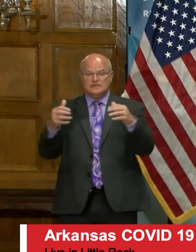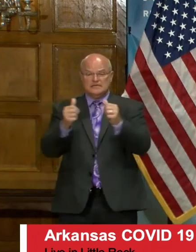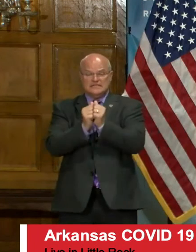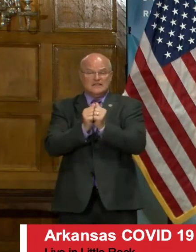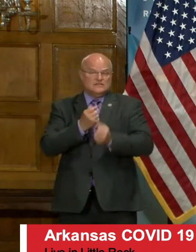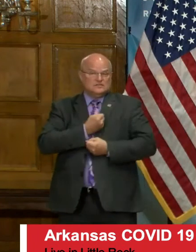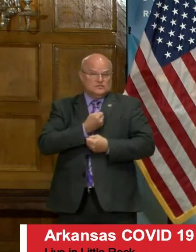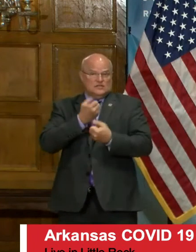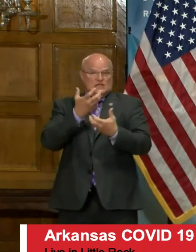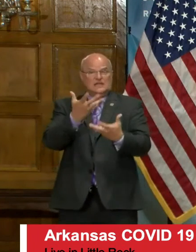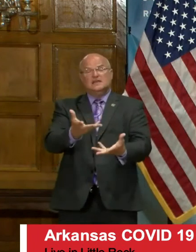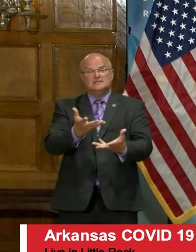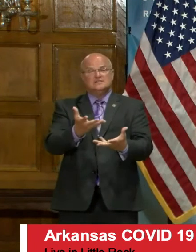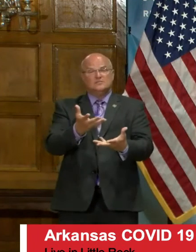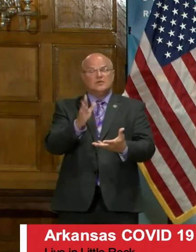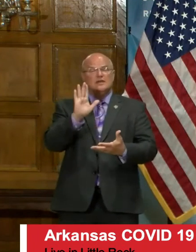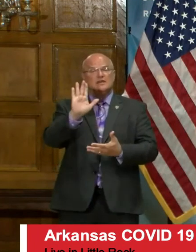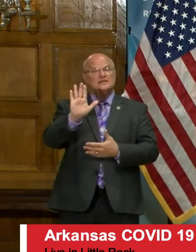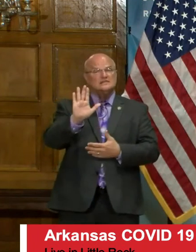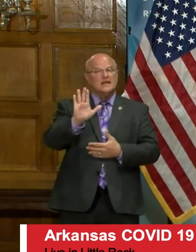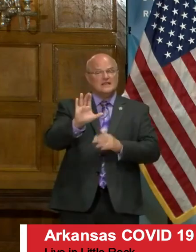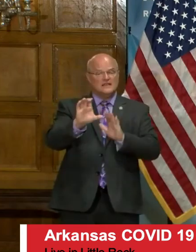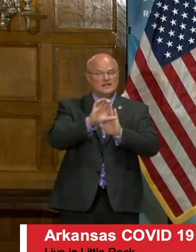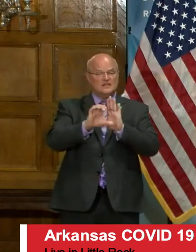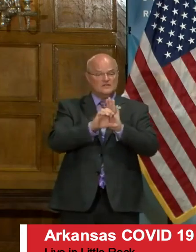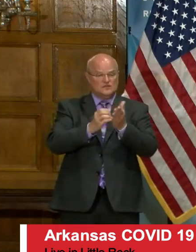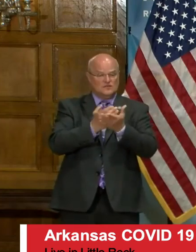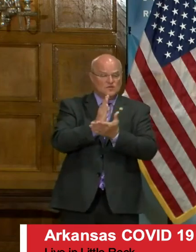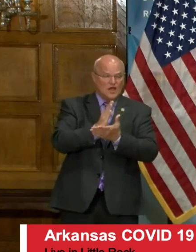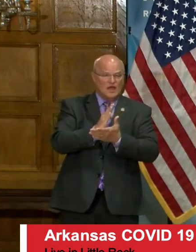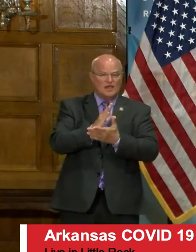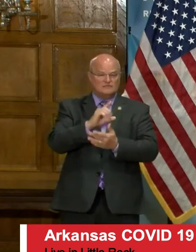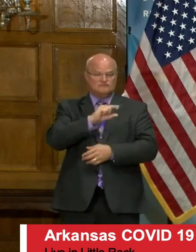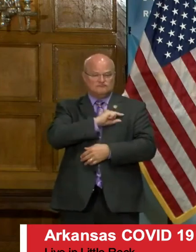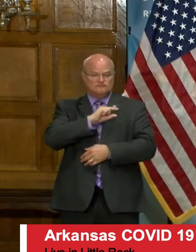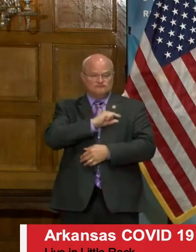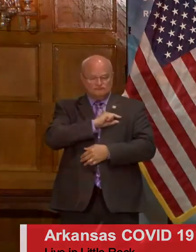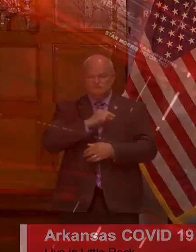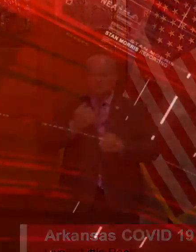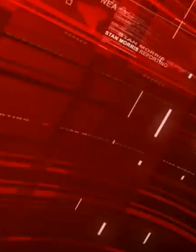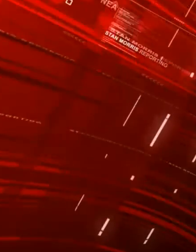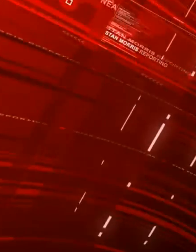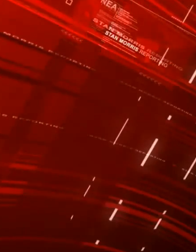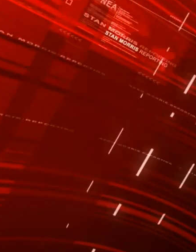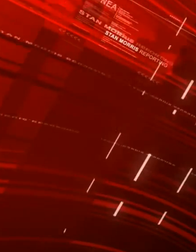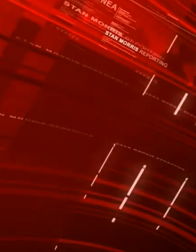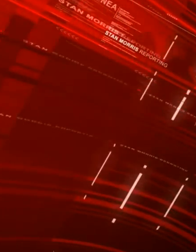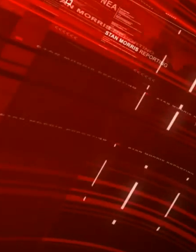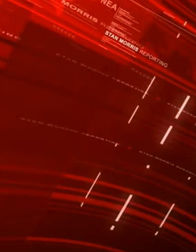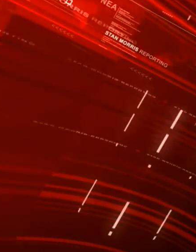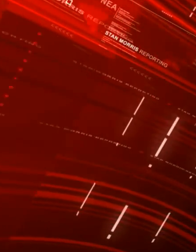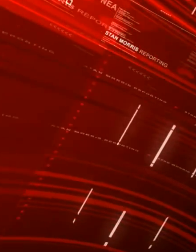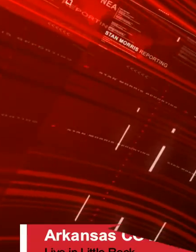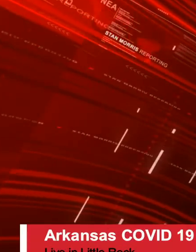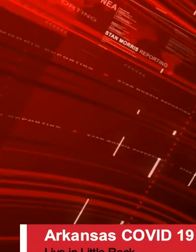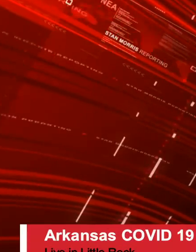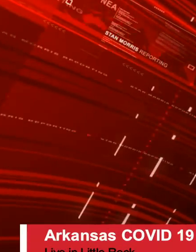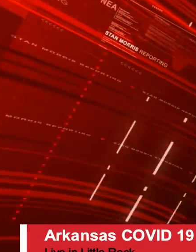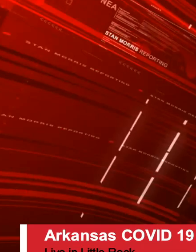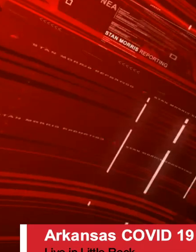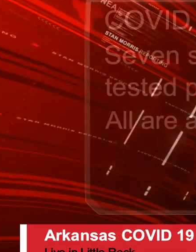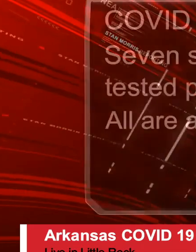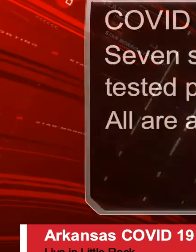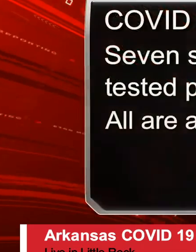to express their convictions, their strong emotions, that they not forget the importance